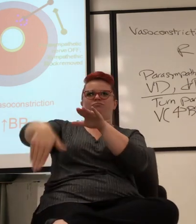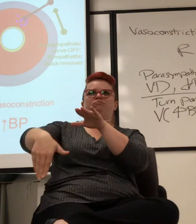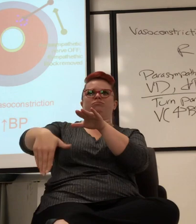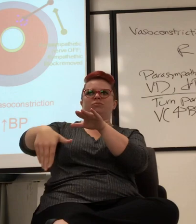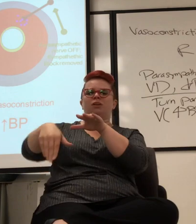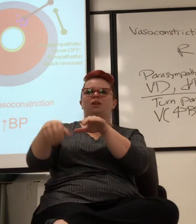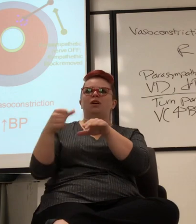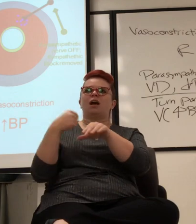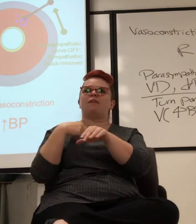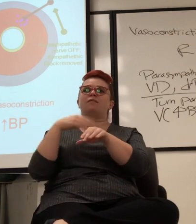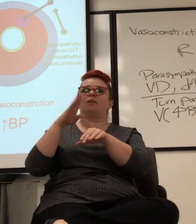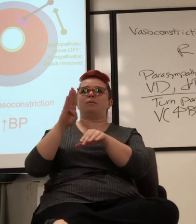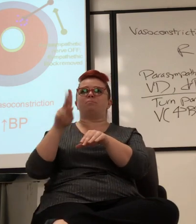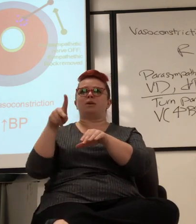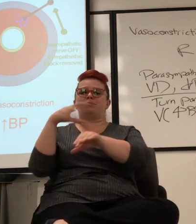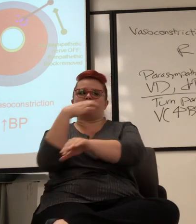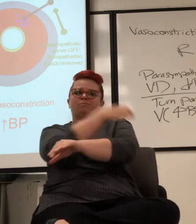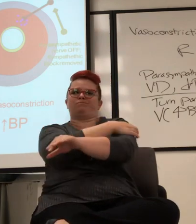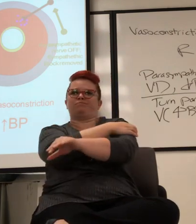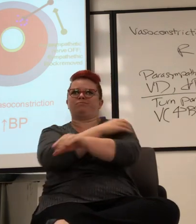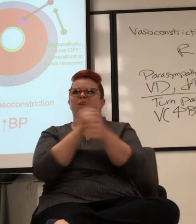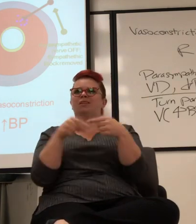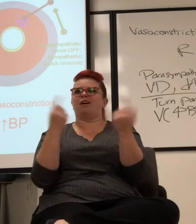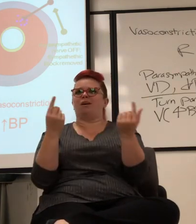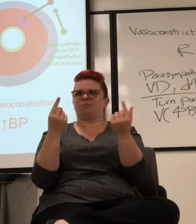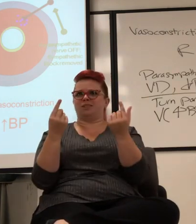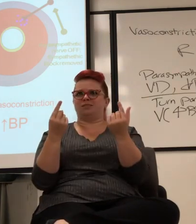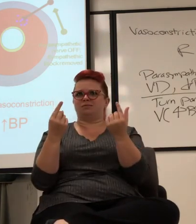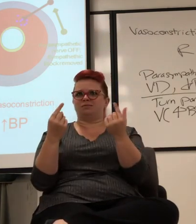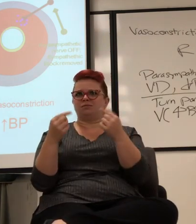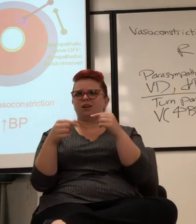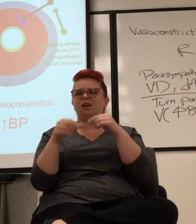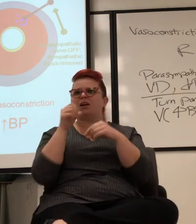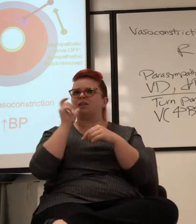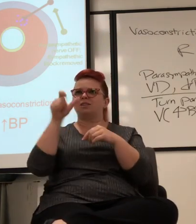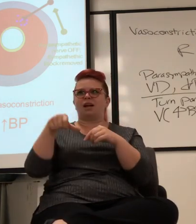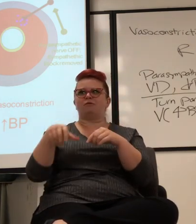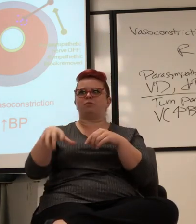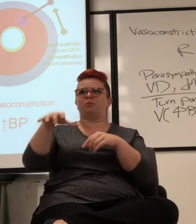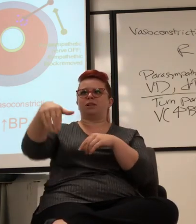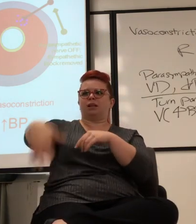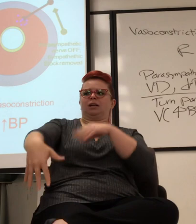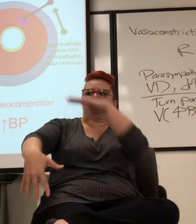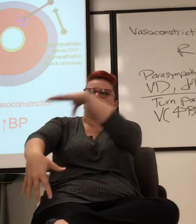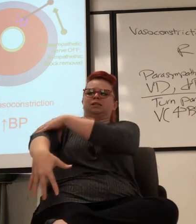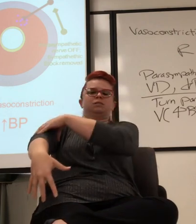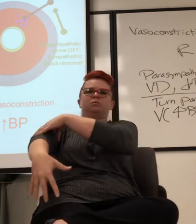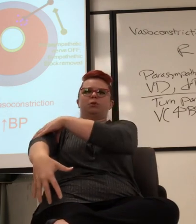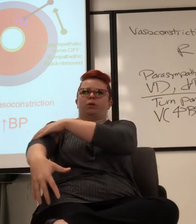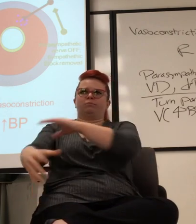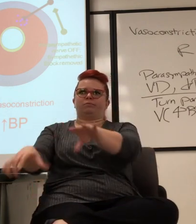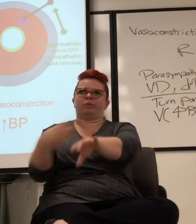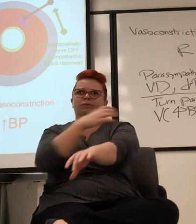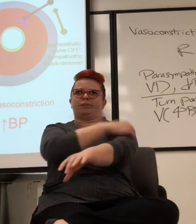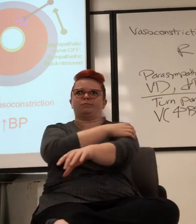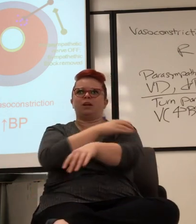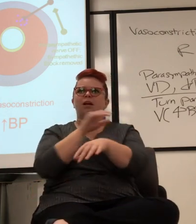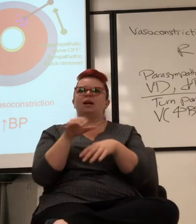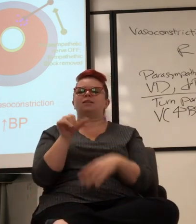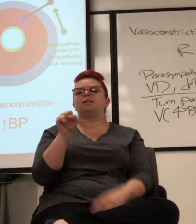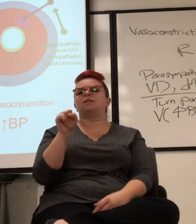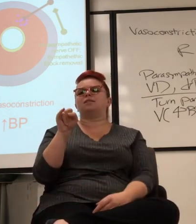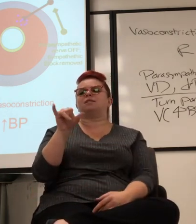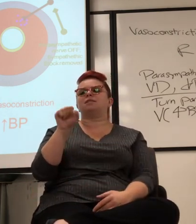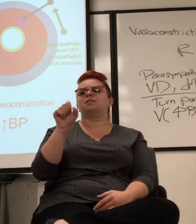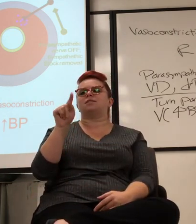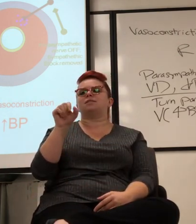the BP cup on the other arm. It doesn't have to be the same arm, right? It's a systemic response. So you should